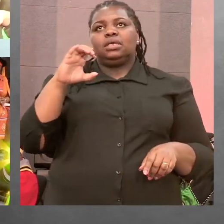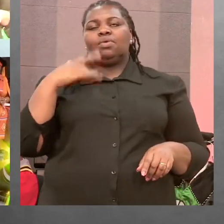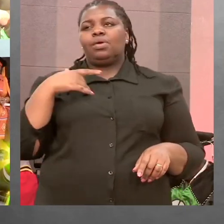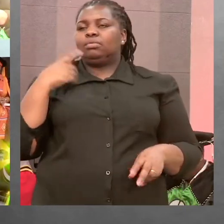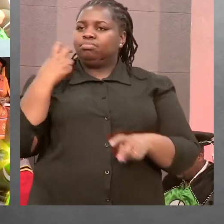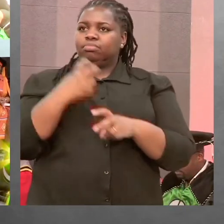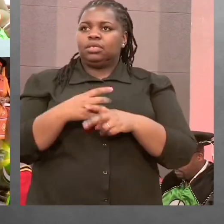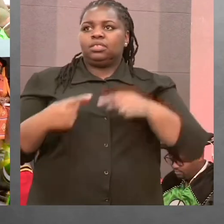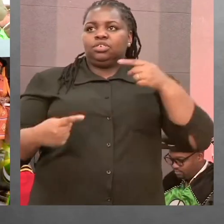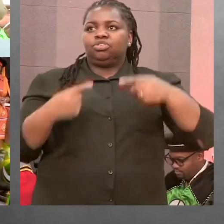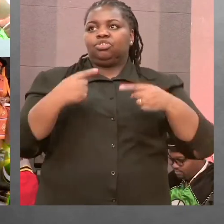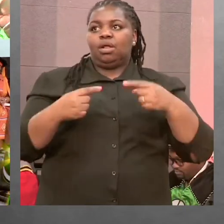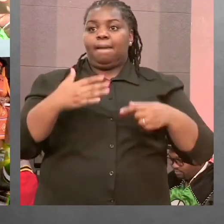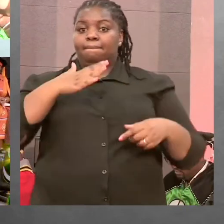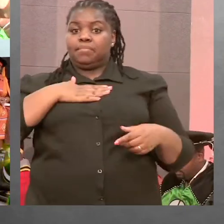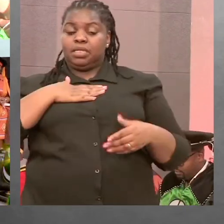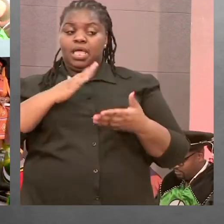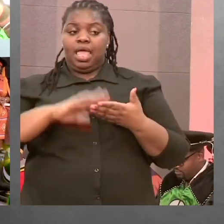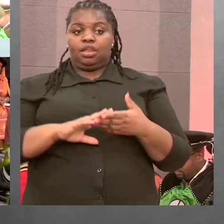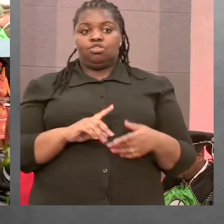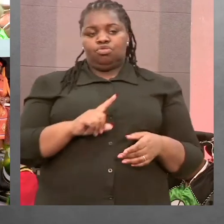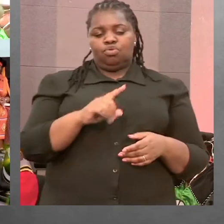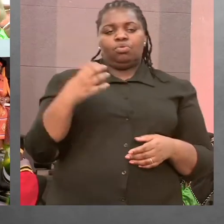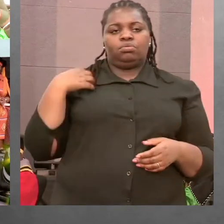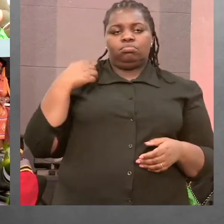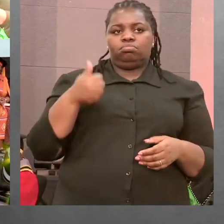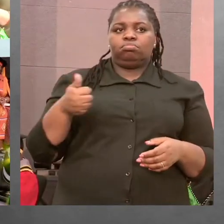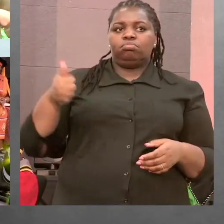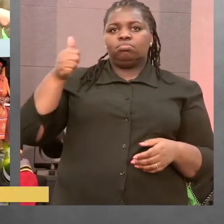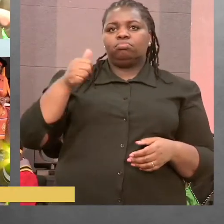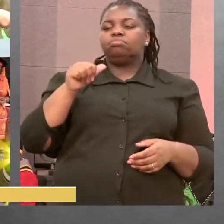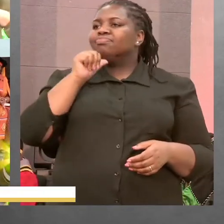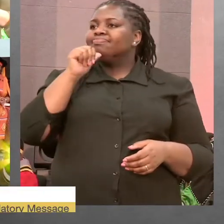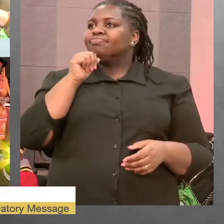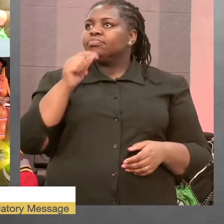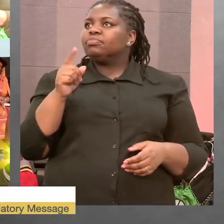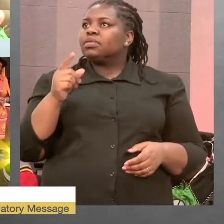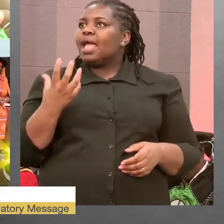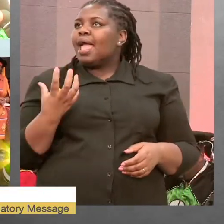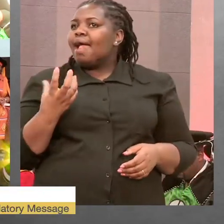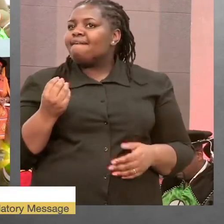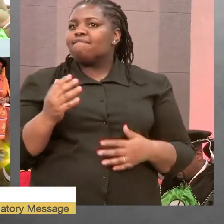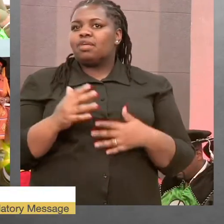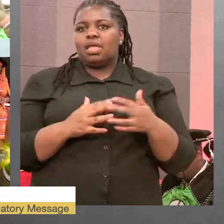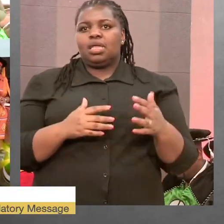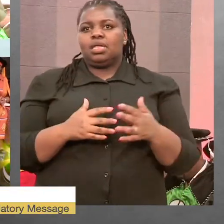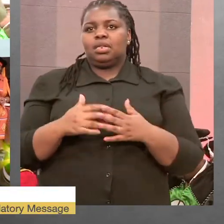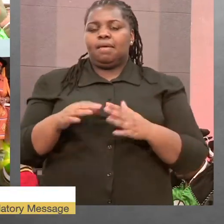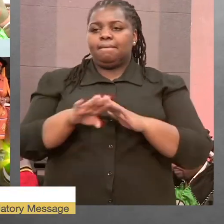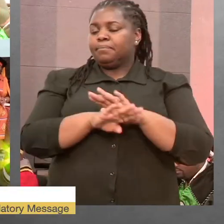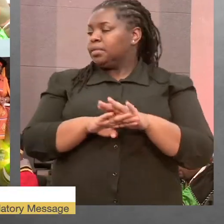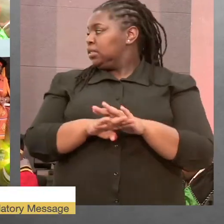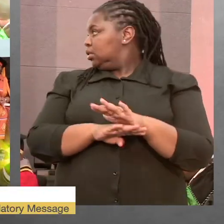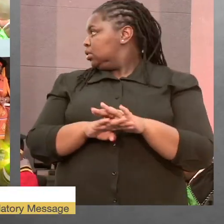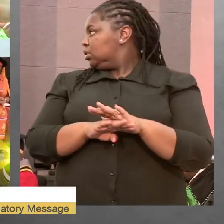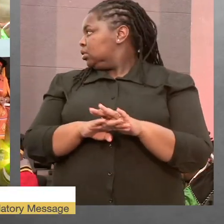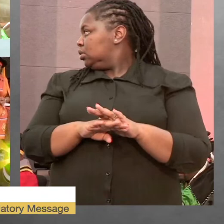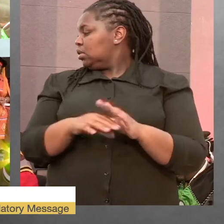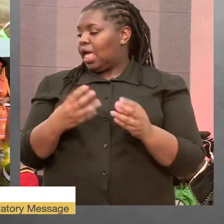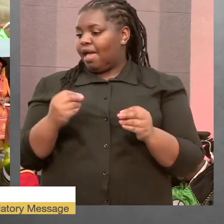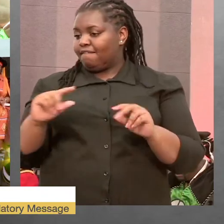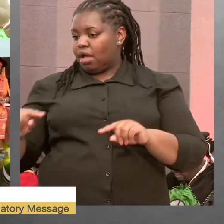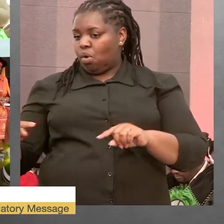between myself and yours was whether there is any basic elements and